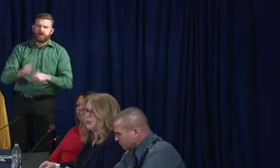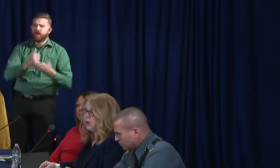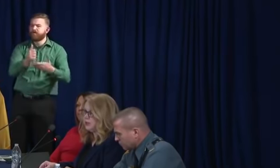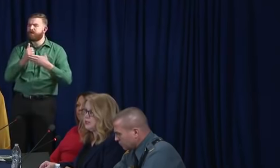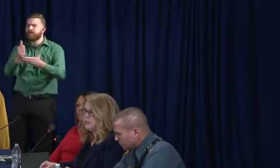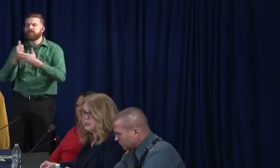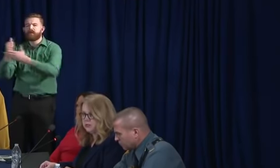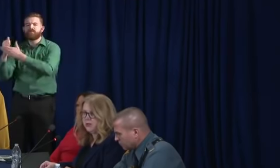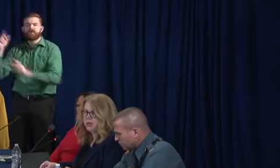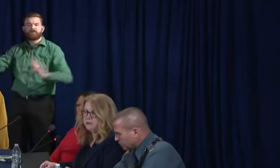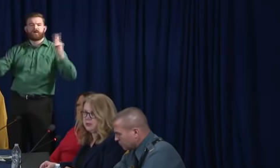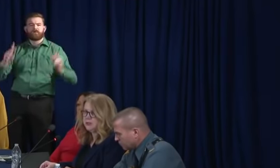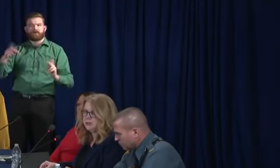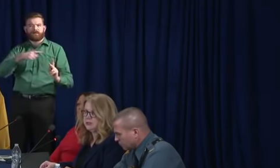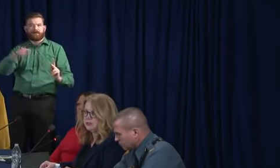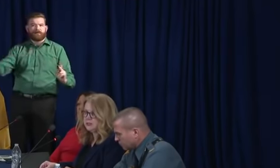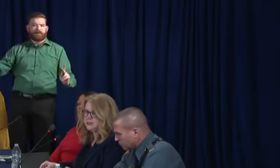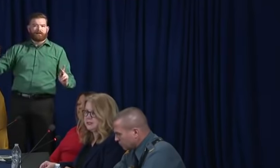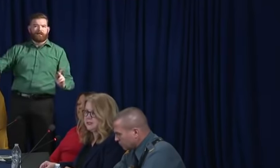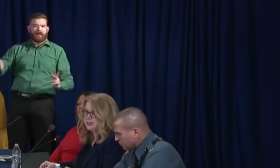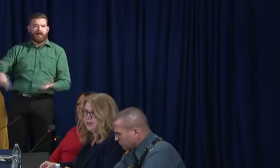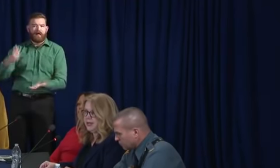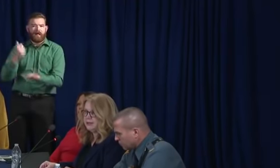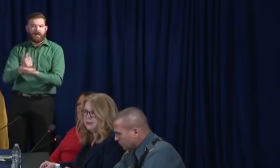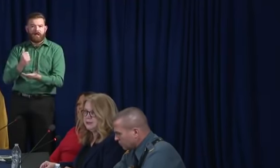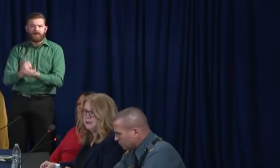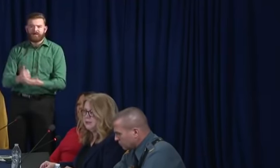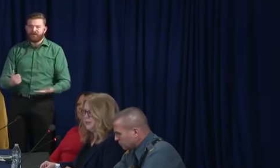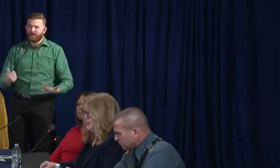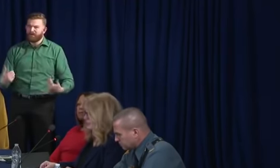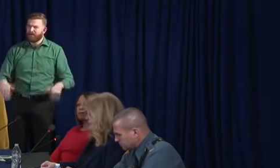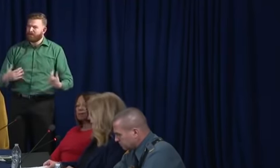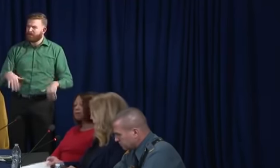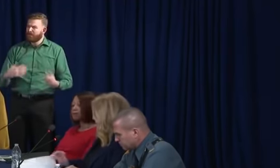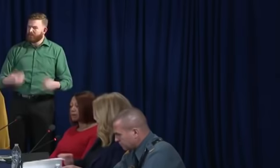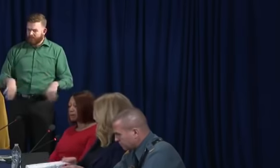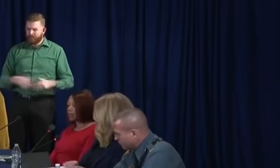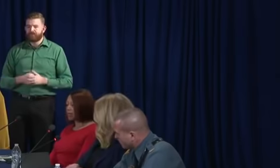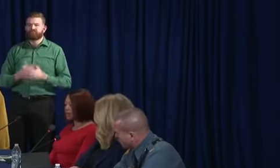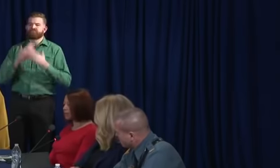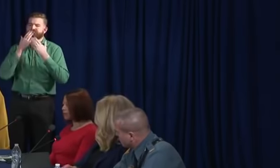needs and are going to continue to have critical needs in the days ahead. Thank you.